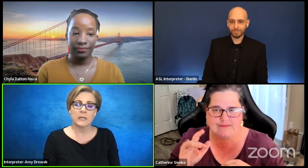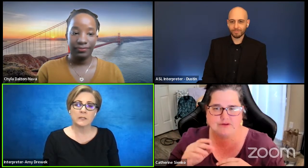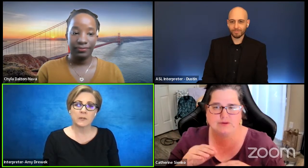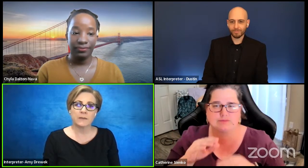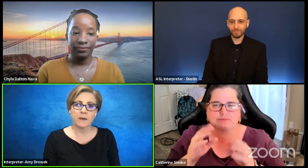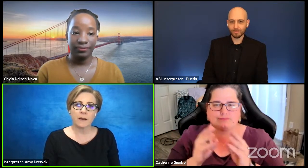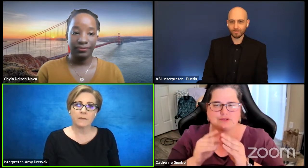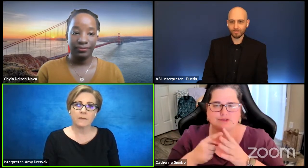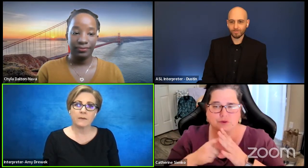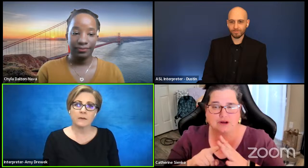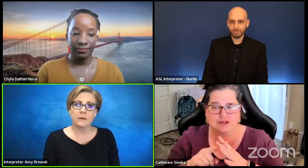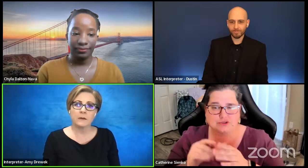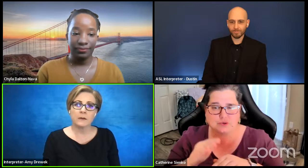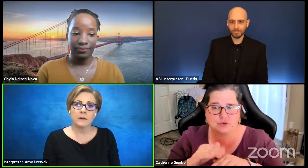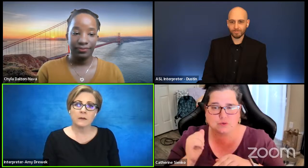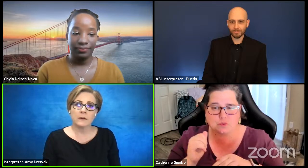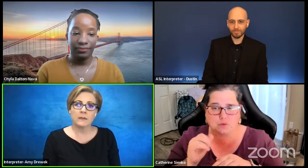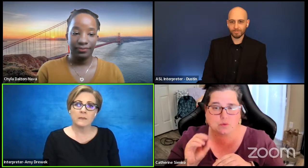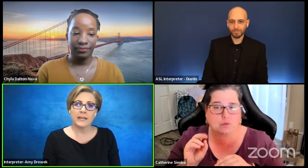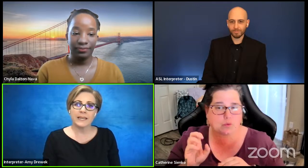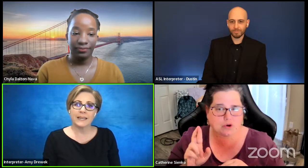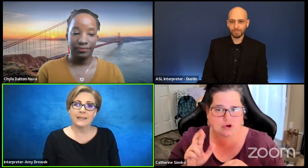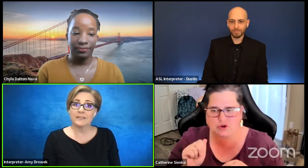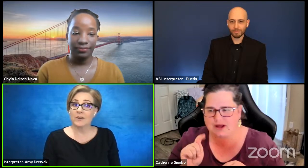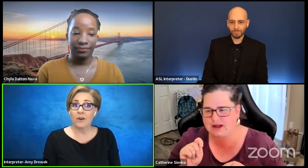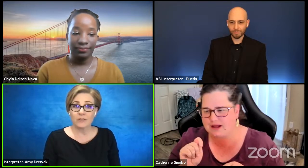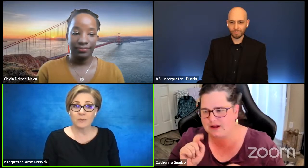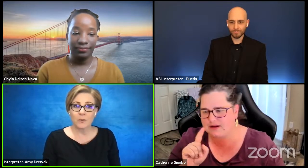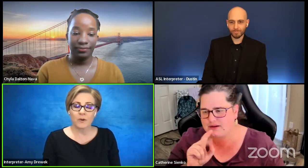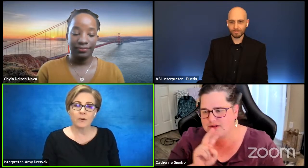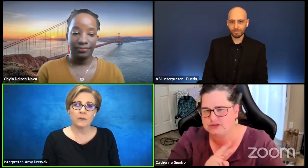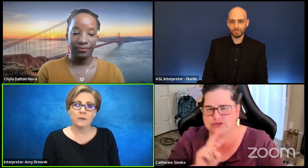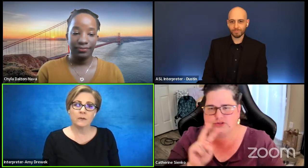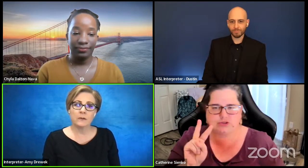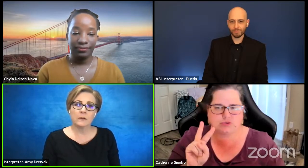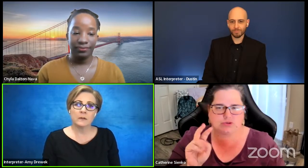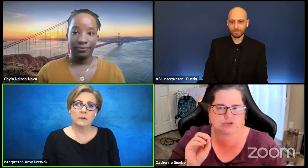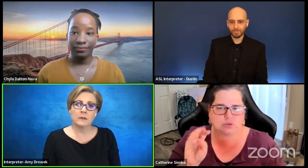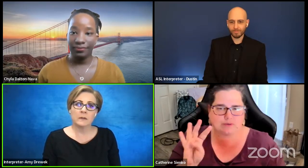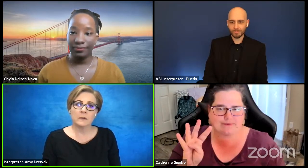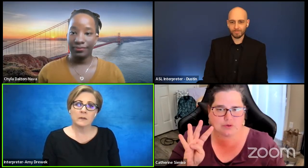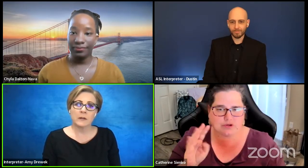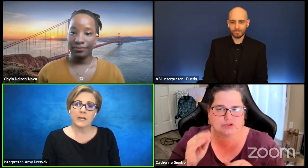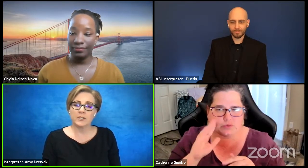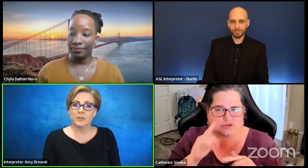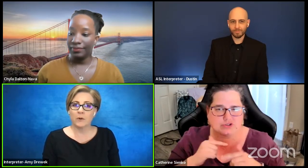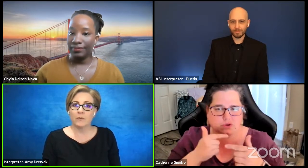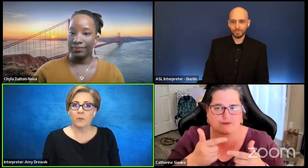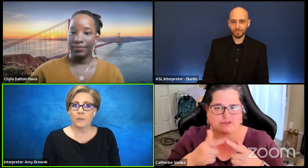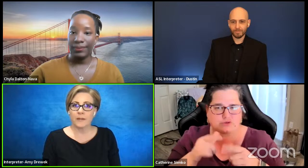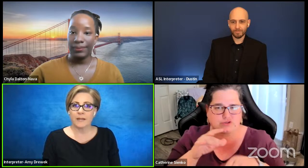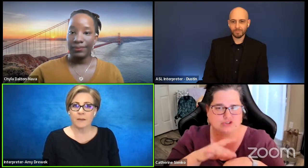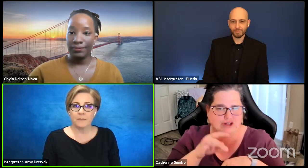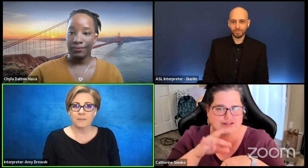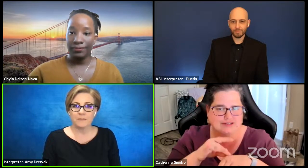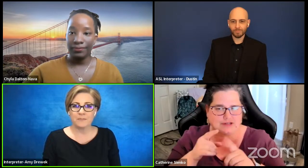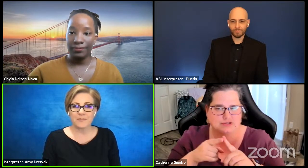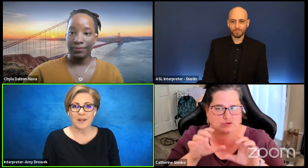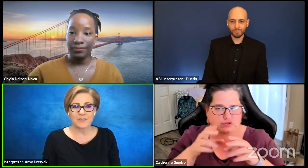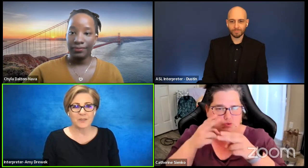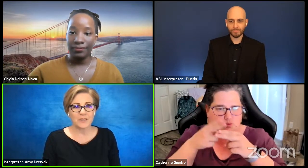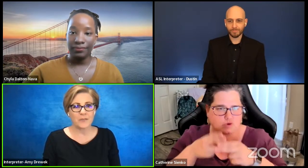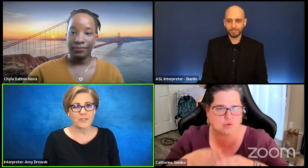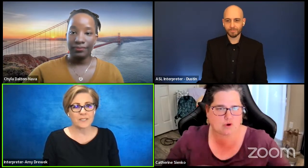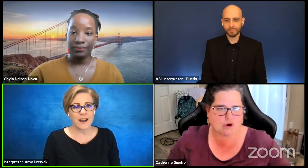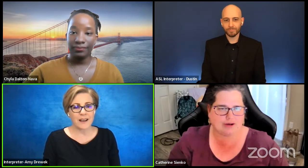15th, 2025. The meeting is called to order at 2:04